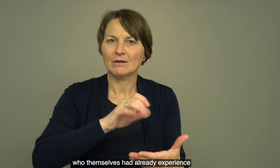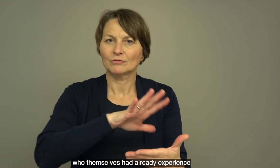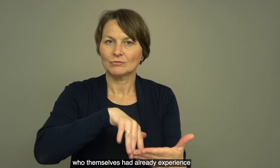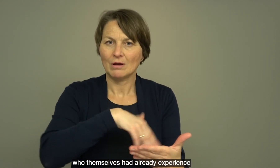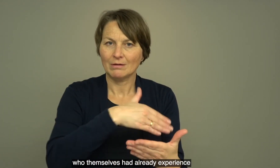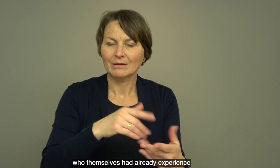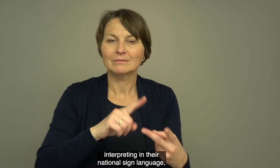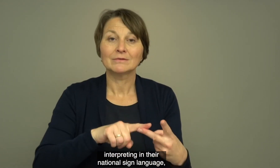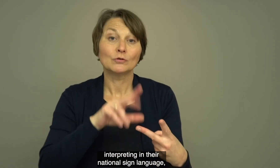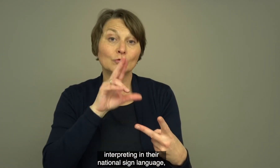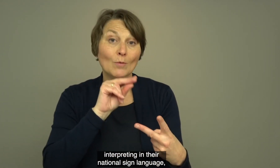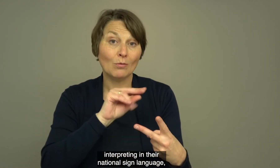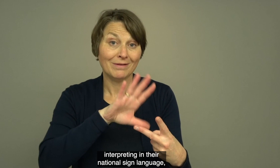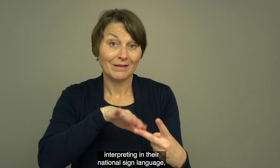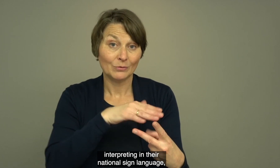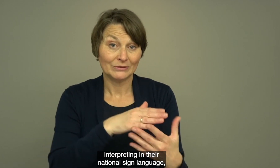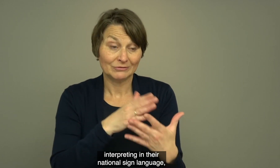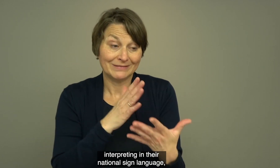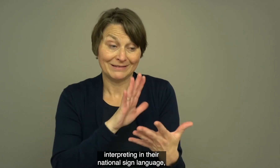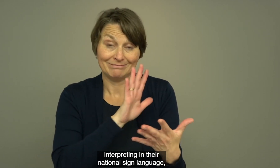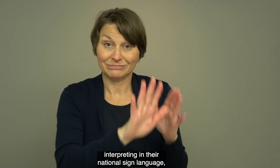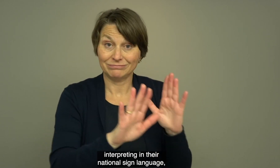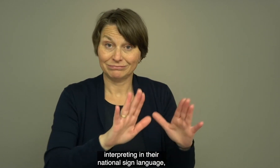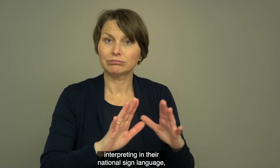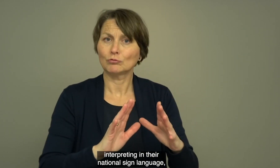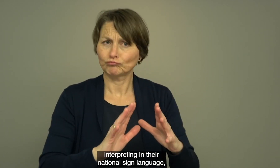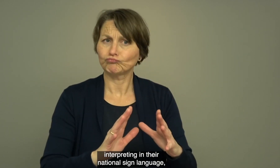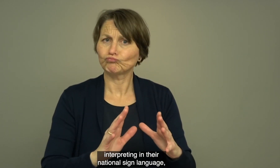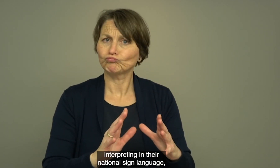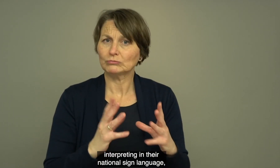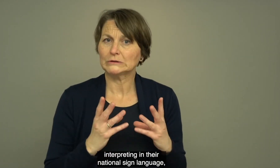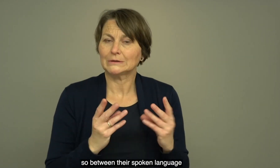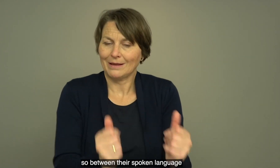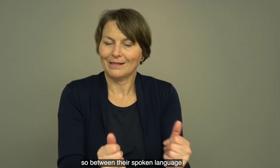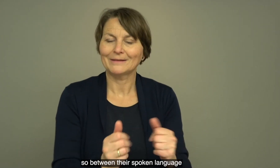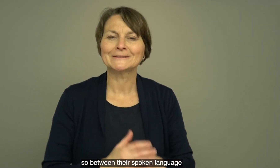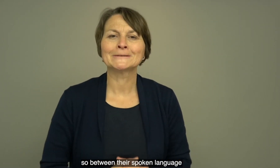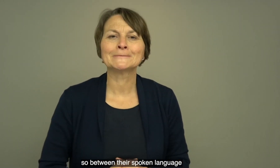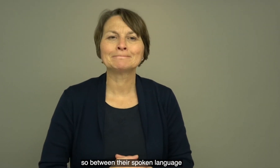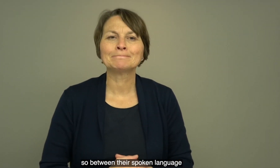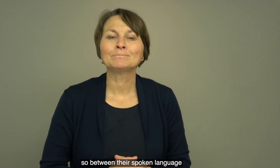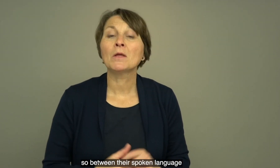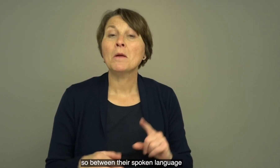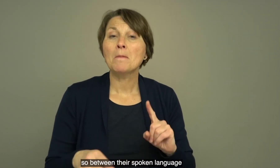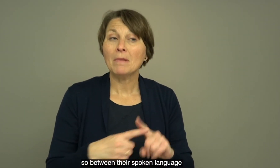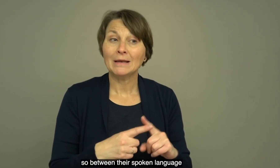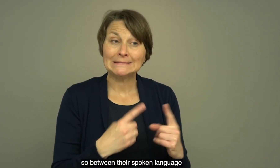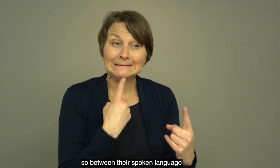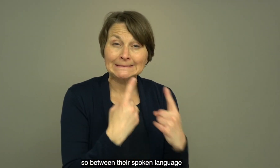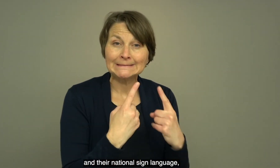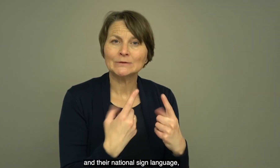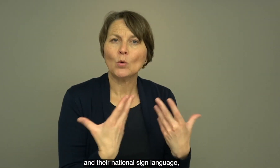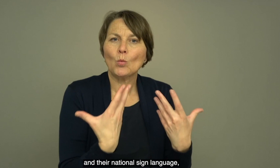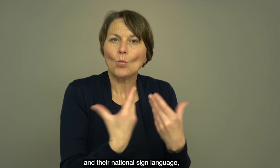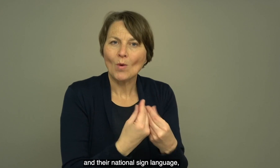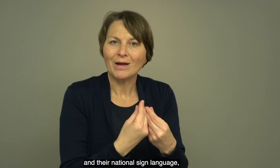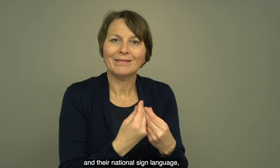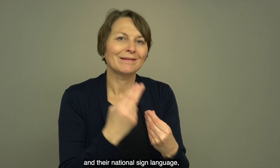experience interpreting in their national sign language, so between their spoken language and their national sign